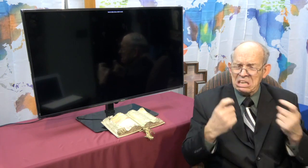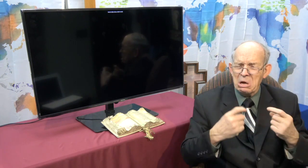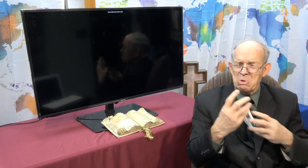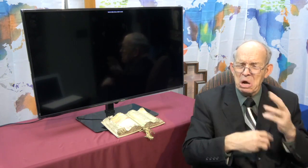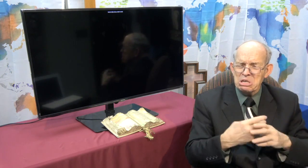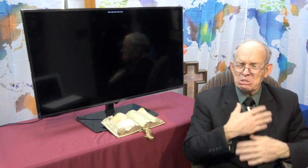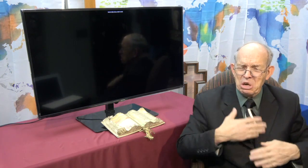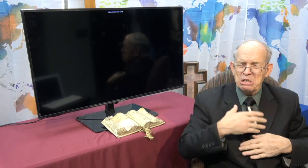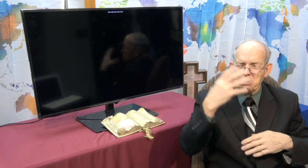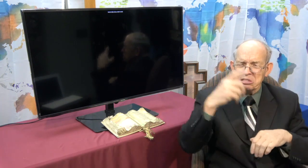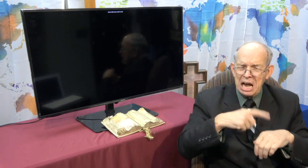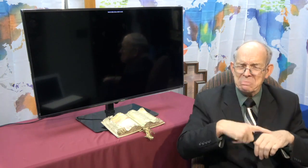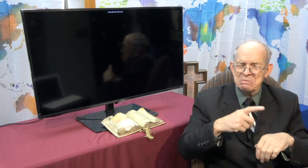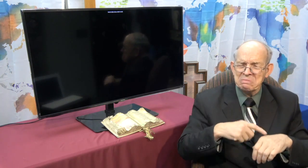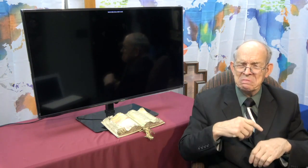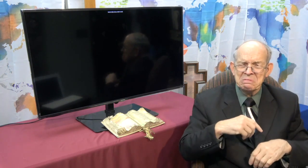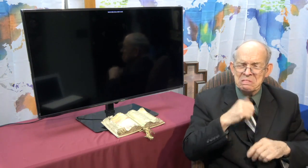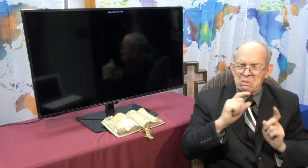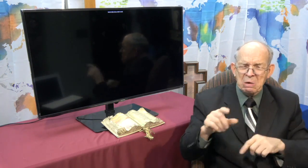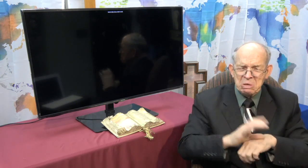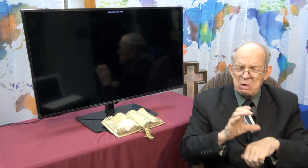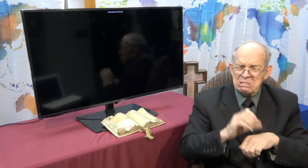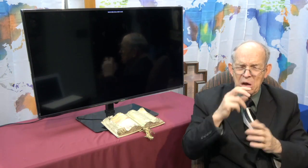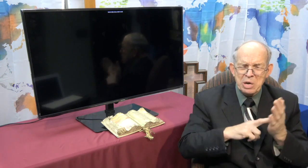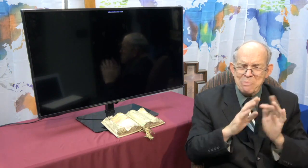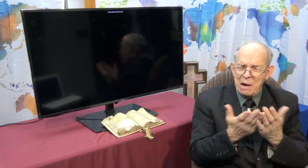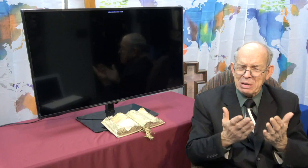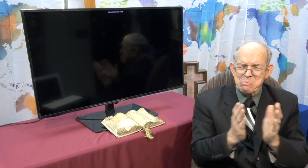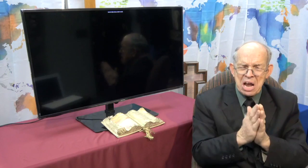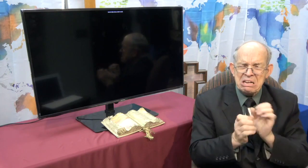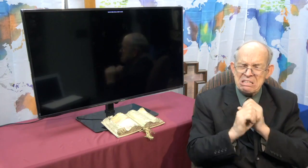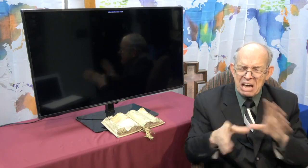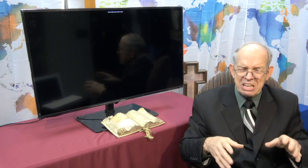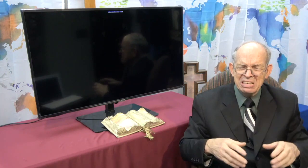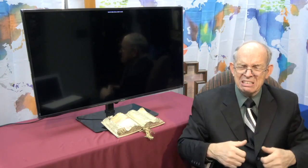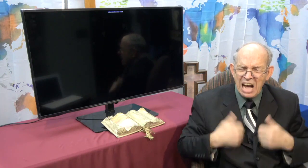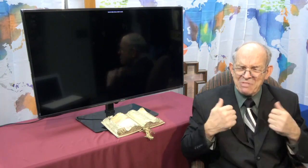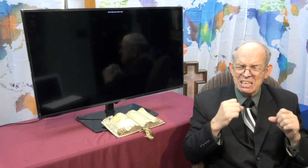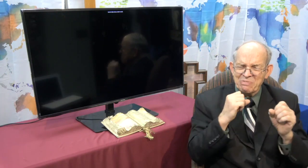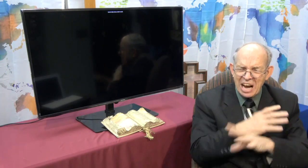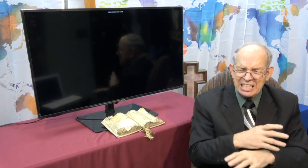the world, church was time, not go to church, not read Bible, pray, nothing, not dirty,